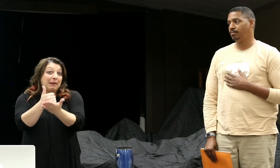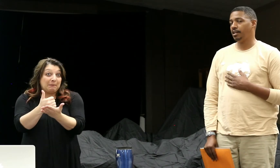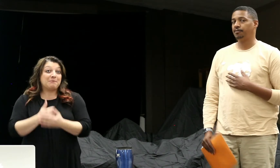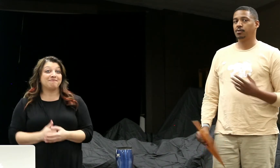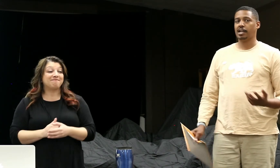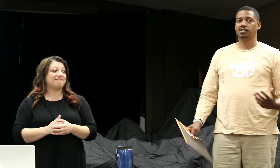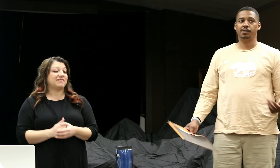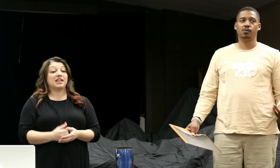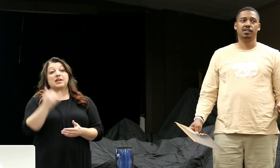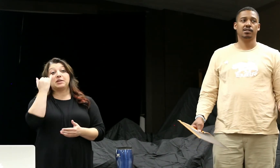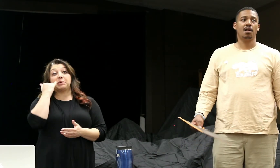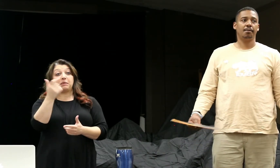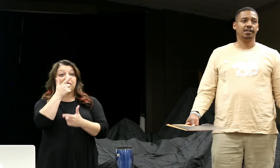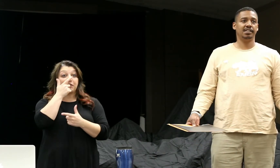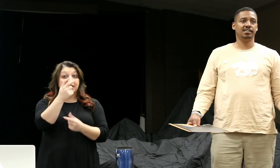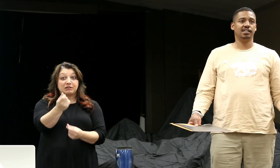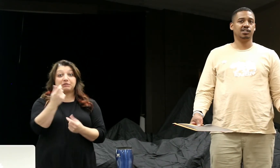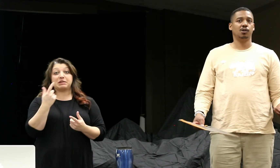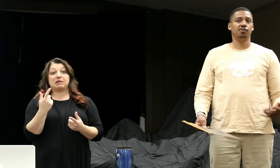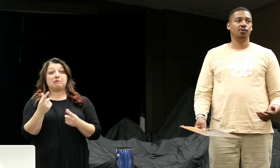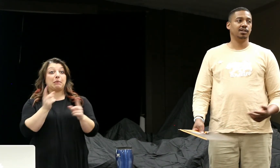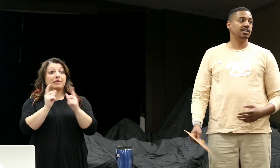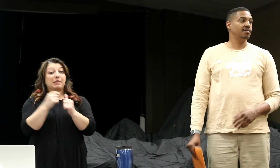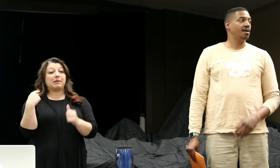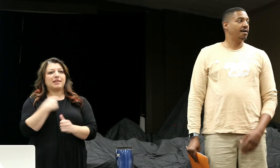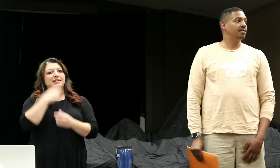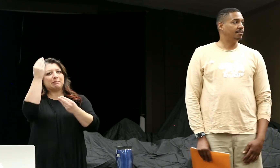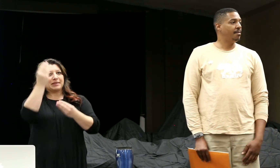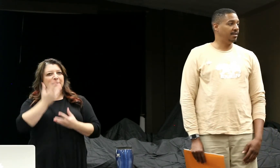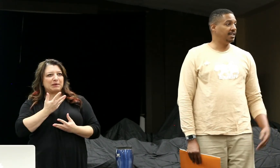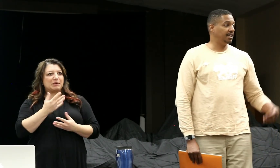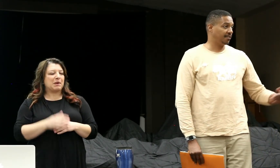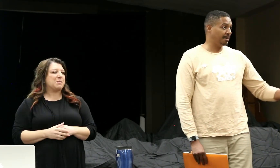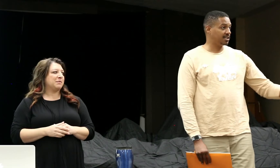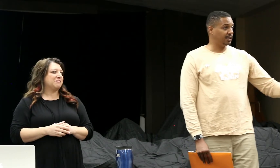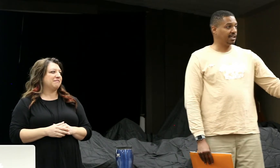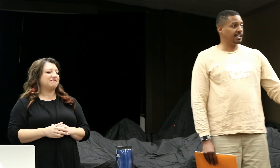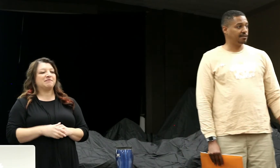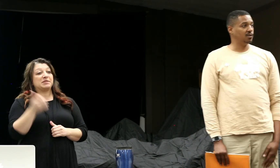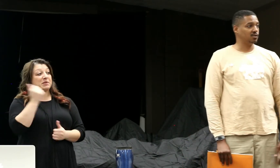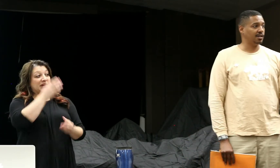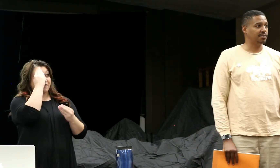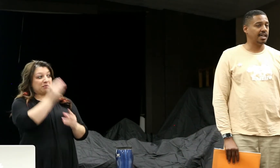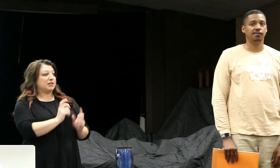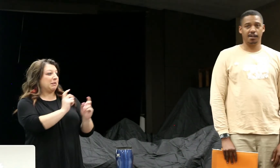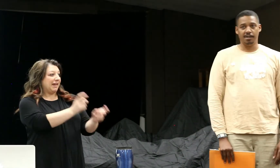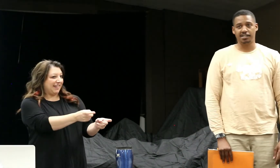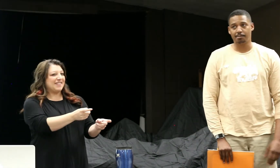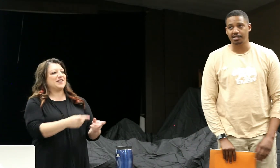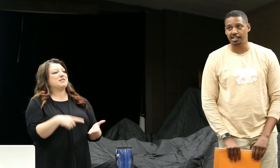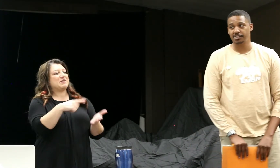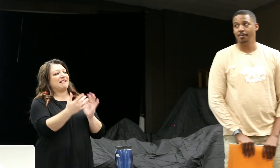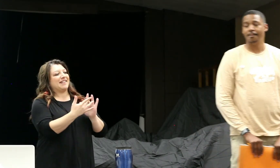If you would like to speak with us, please let us know before we leave. And any information we can lead to is with. Thank you very much. I appreciate you.